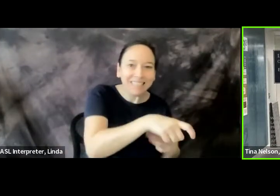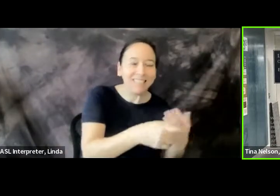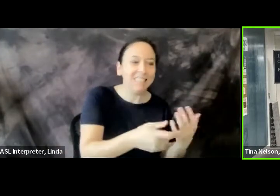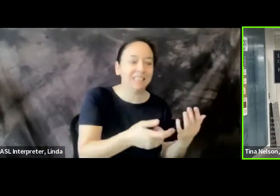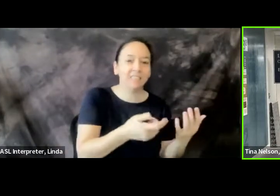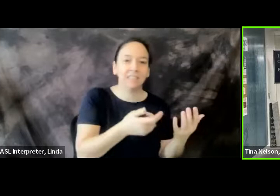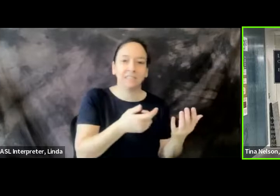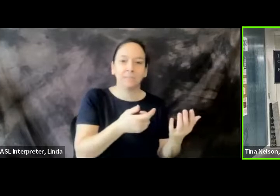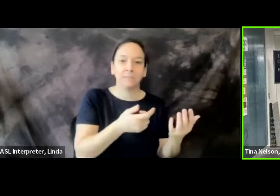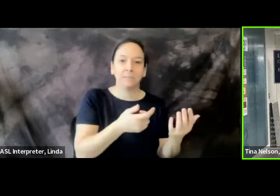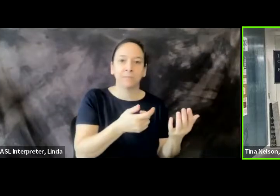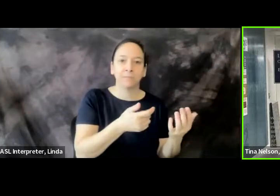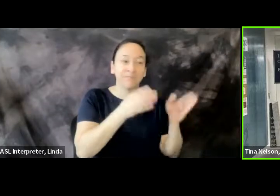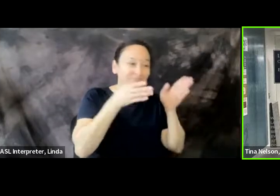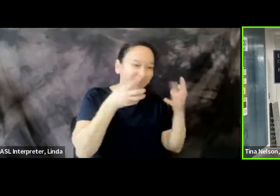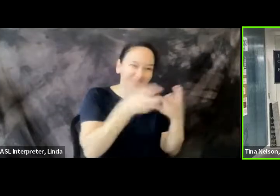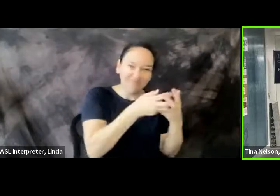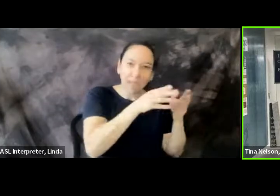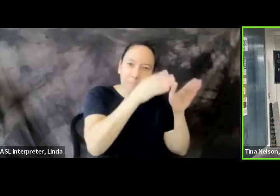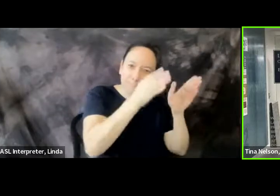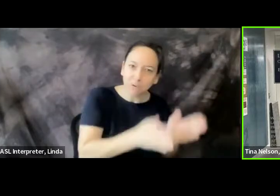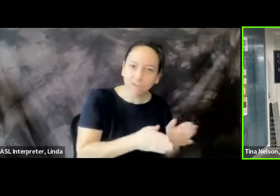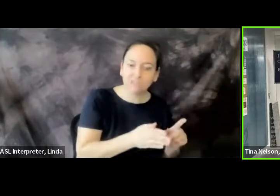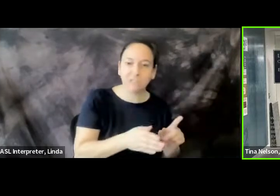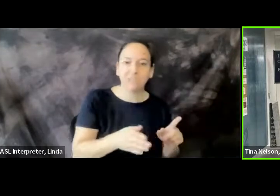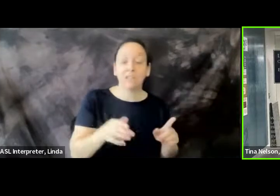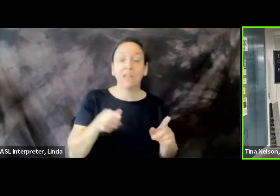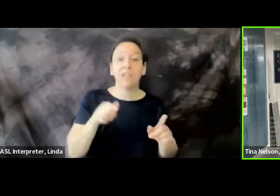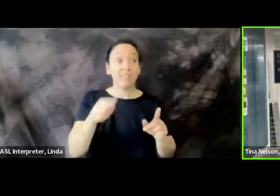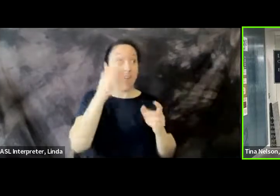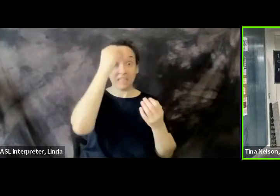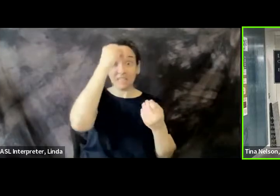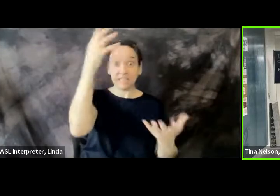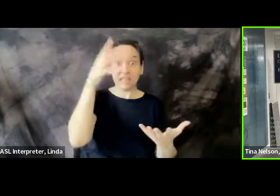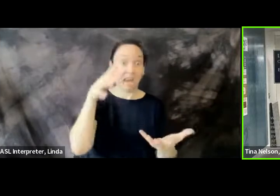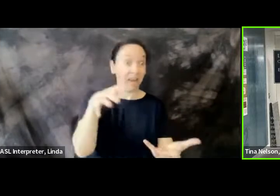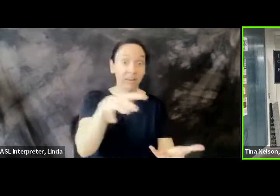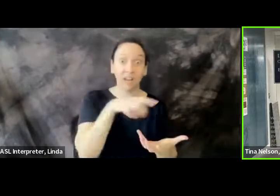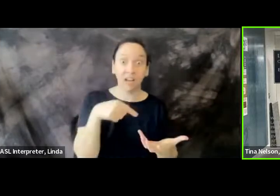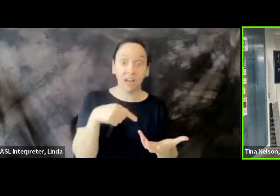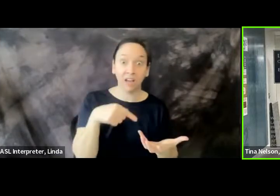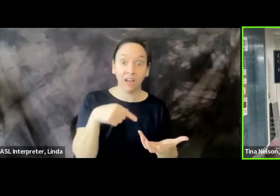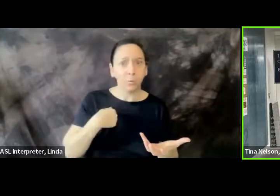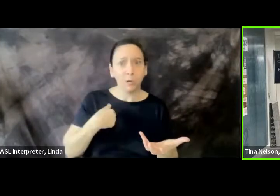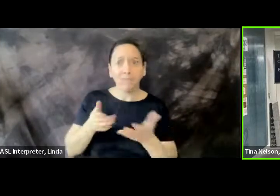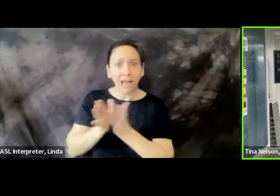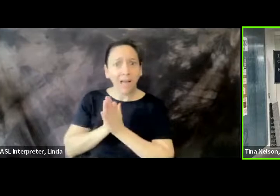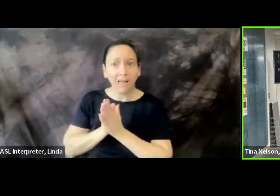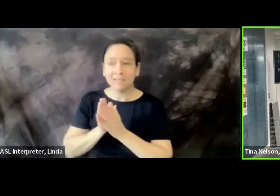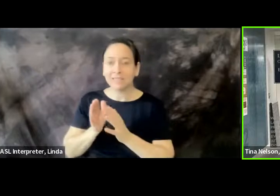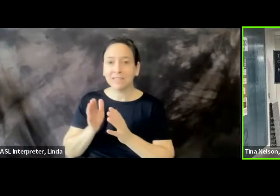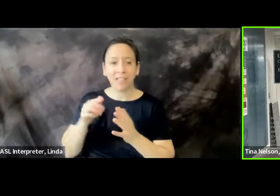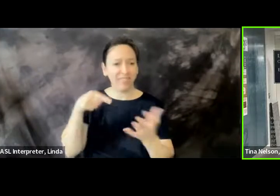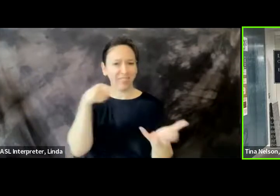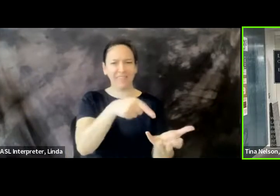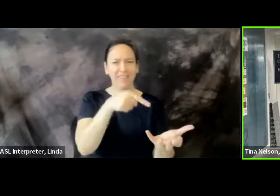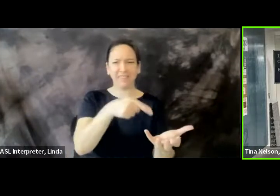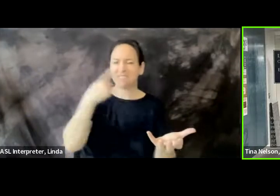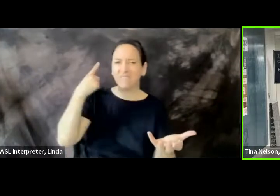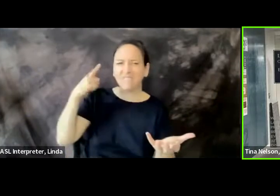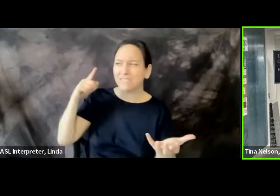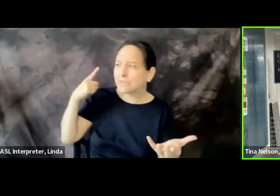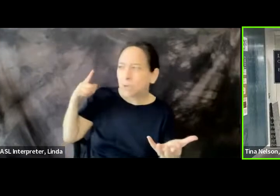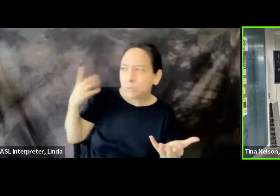individual. And for the extra data that's being collected, we have asked the district, what is this extra data being used